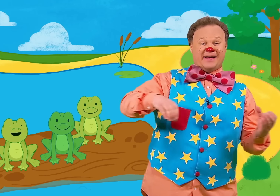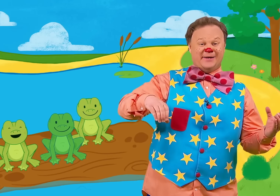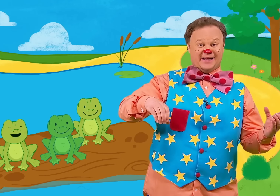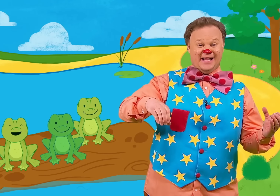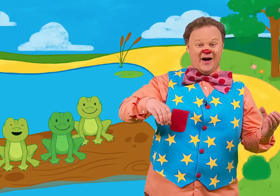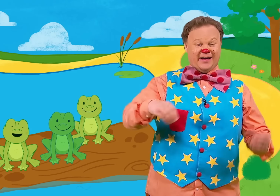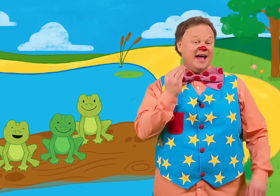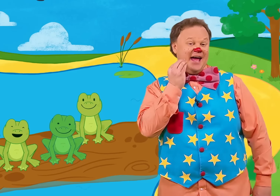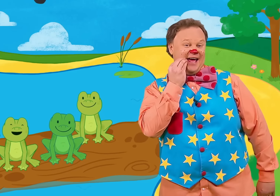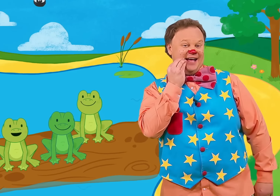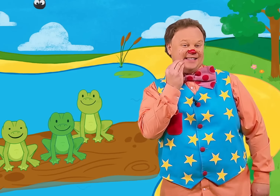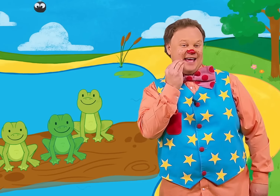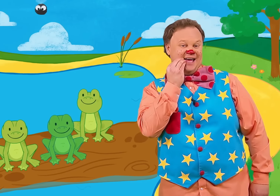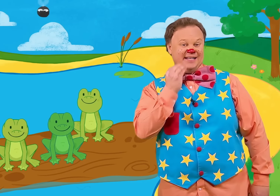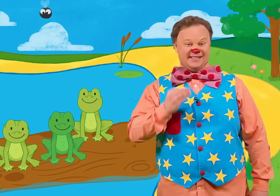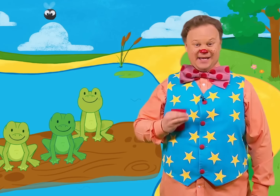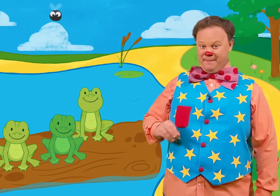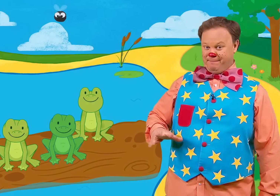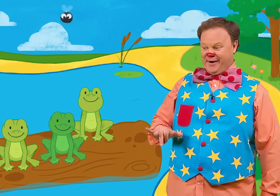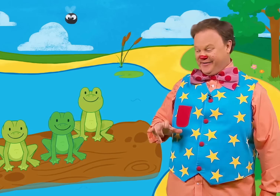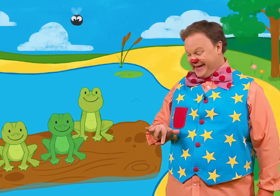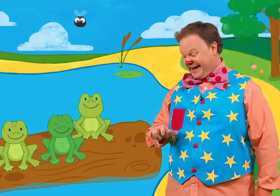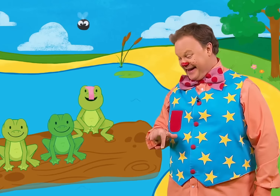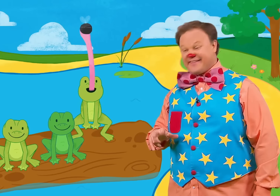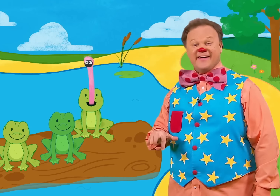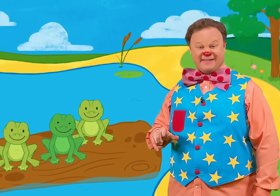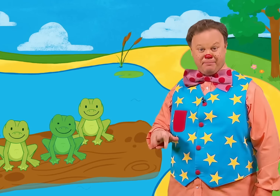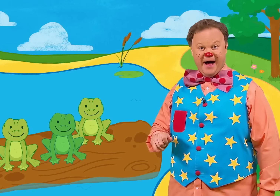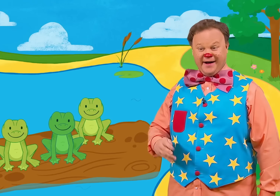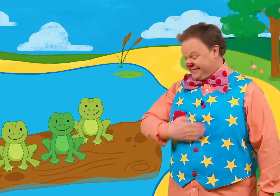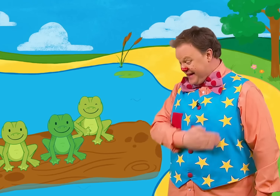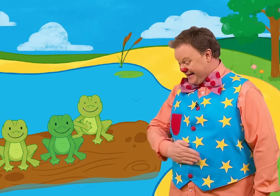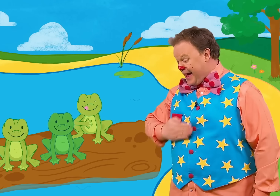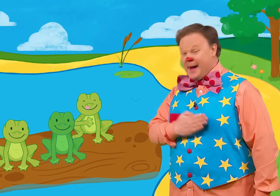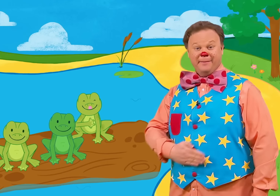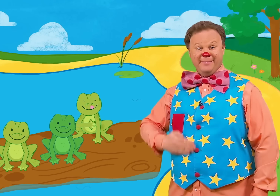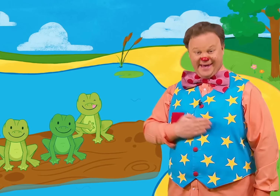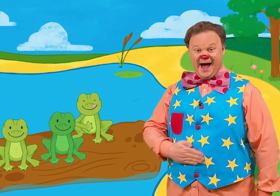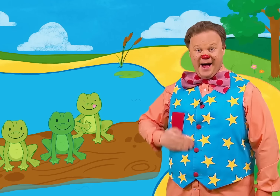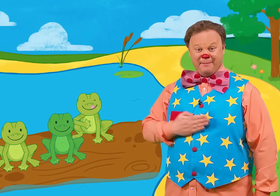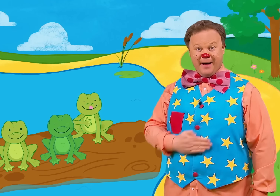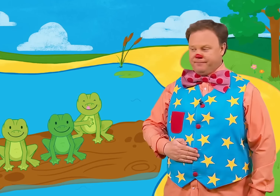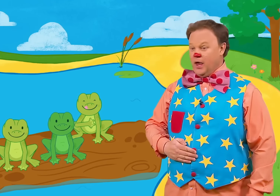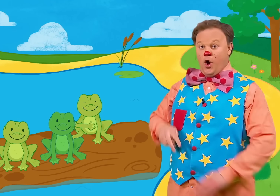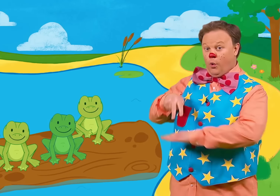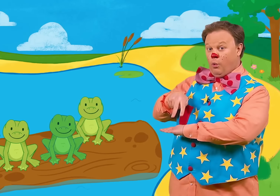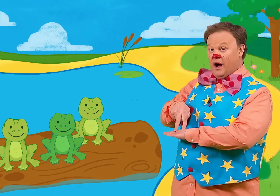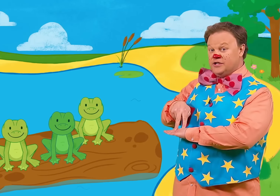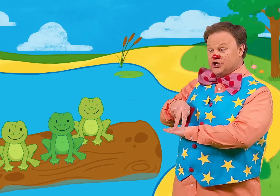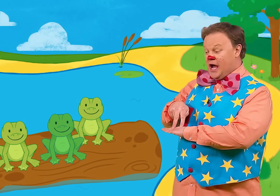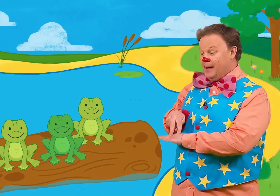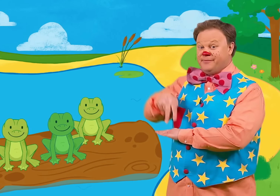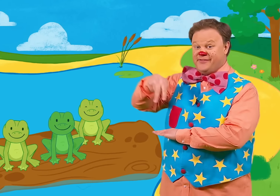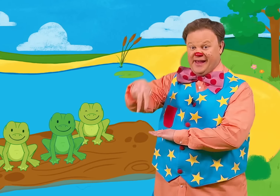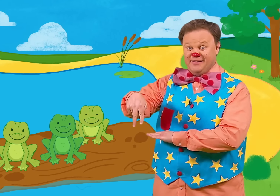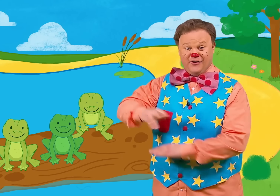speckled log, eating some most delicious bugs. Yum, yum! One jumped into